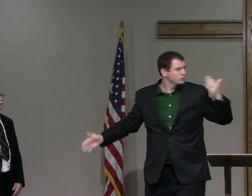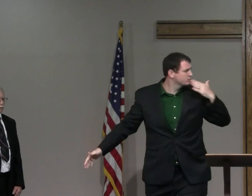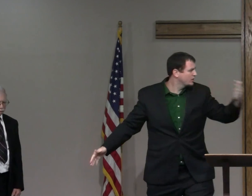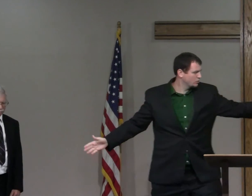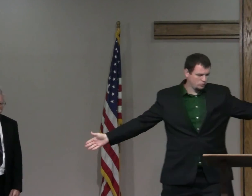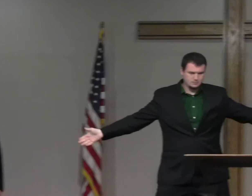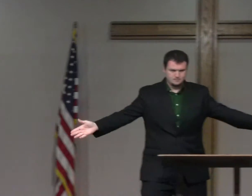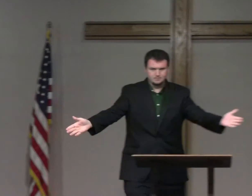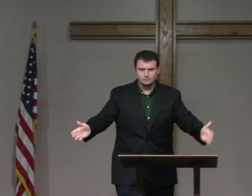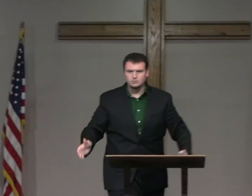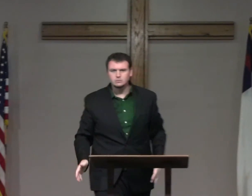Amen?